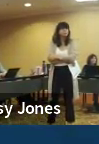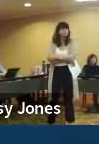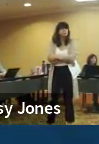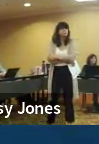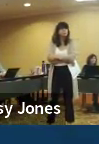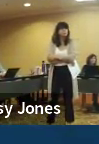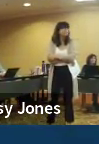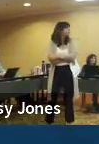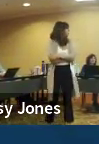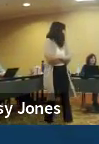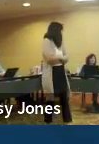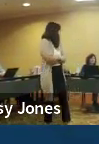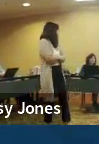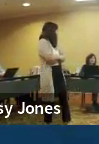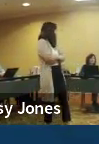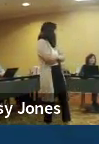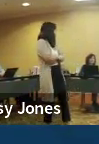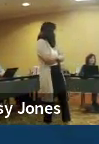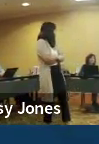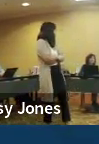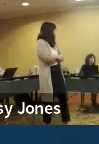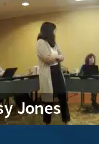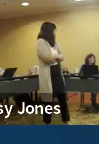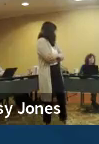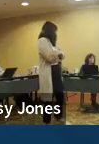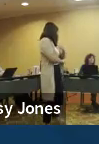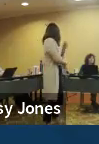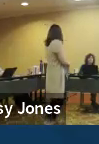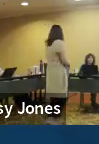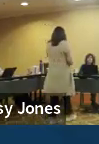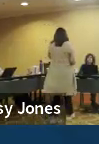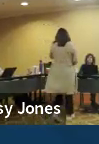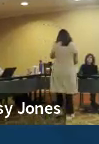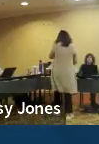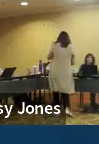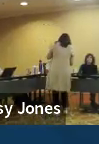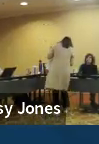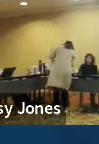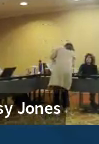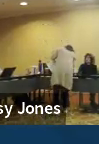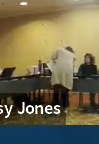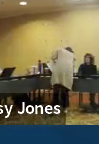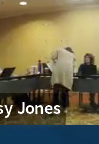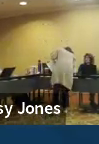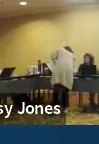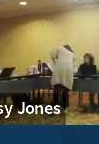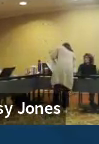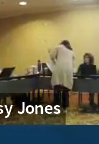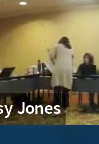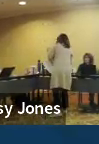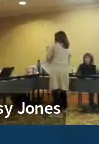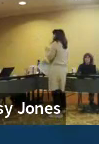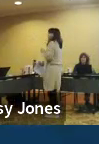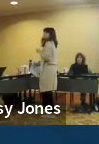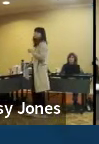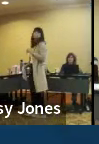are kind of being the dispatch kind of. For dispatch for DCRs and other Yep. teams like that. So I would assume that for